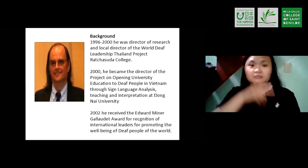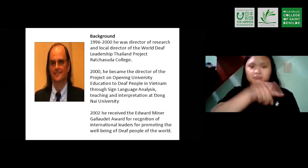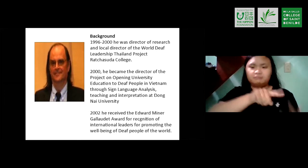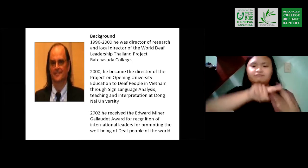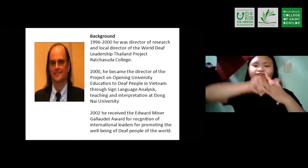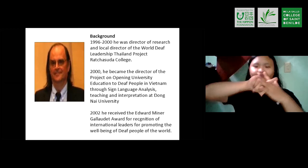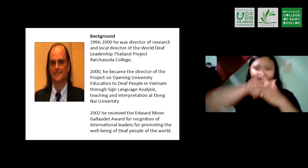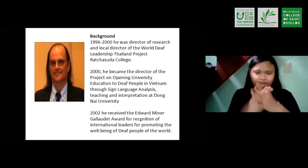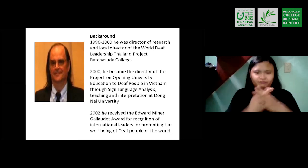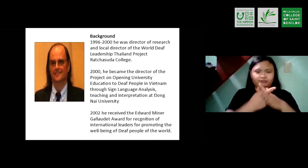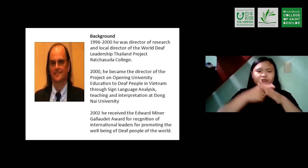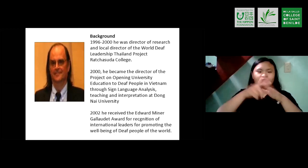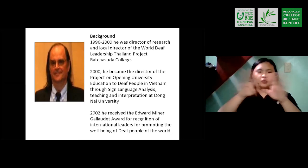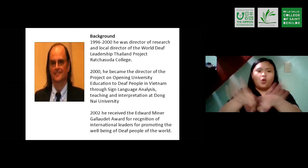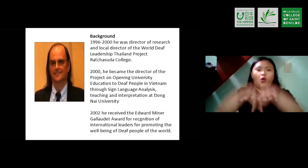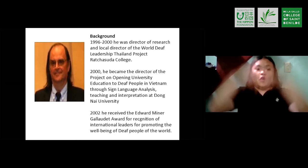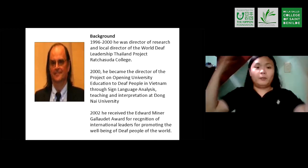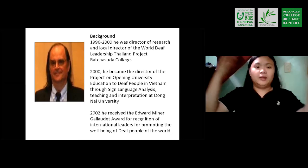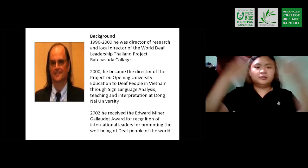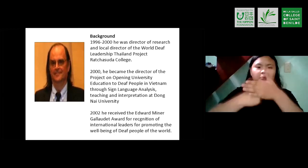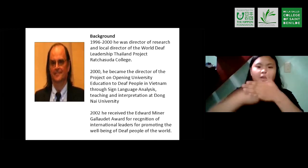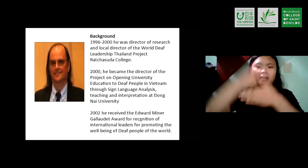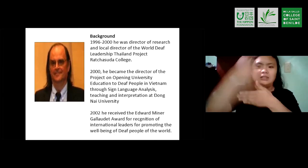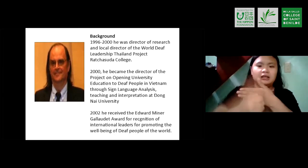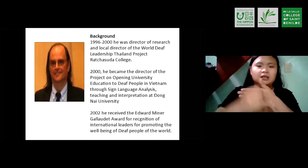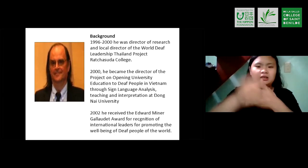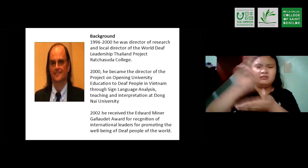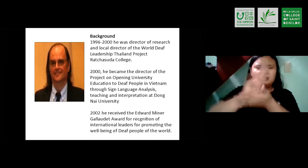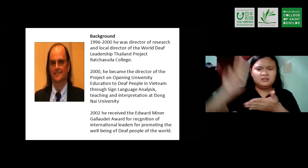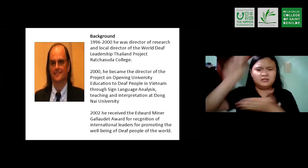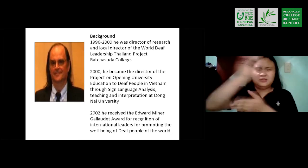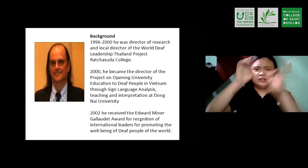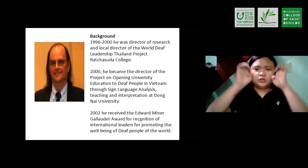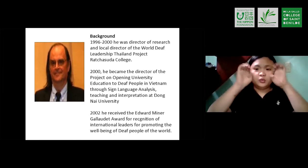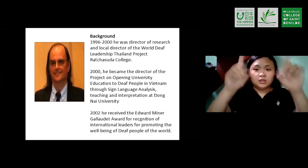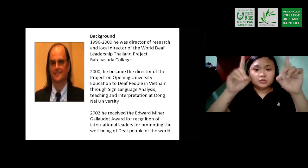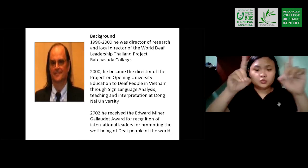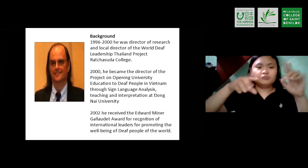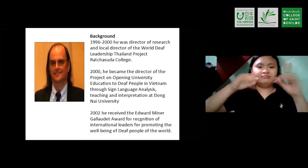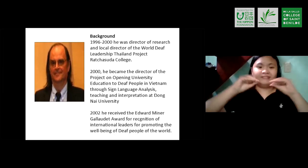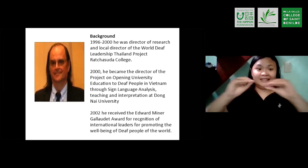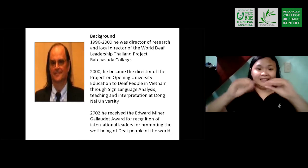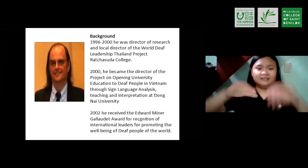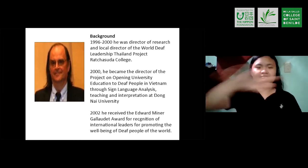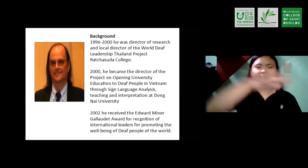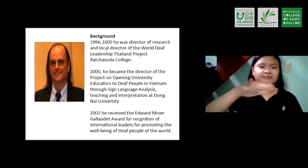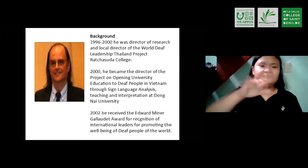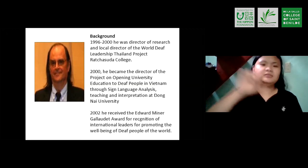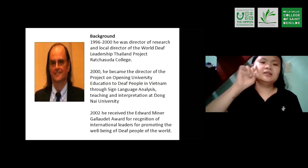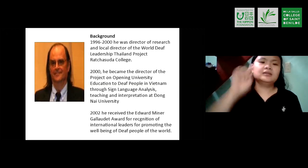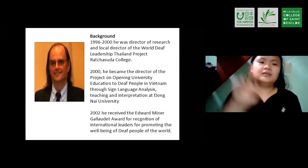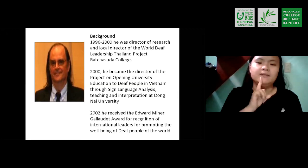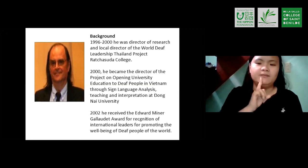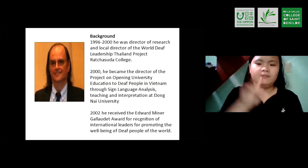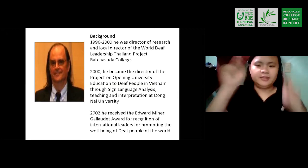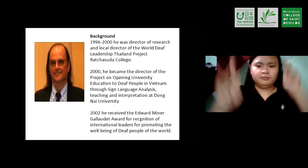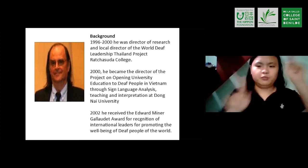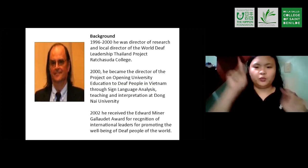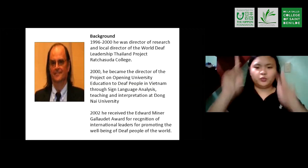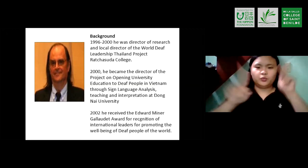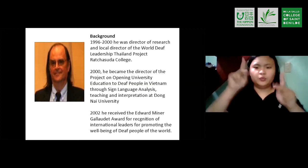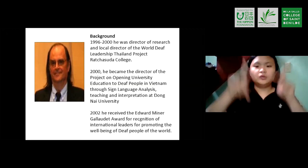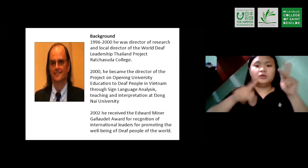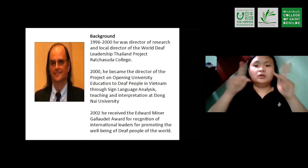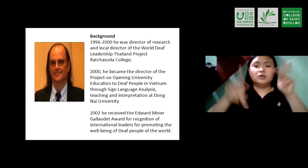moved to Vietnam, where he started and opened a project, a project on